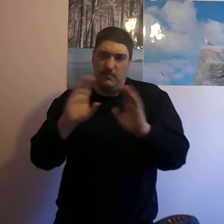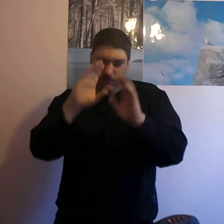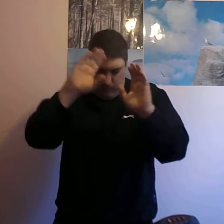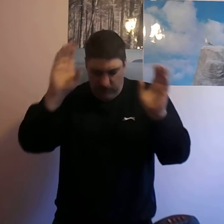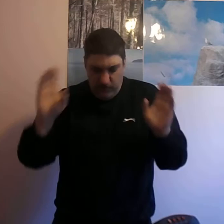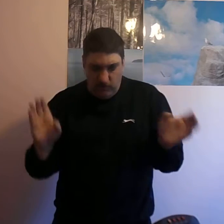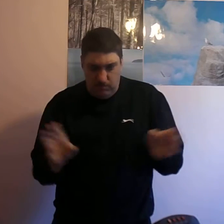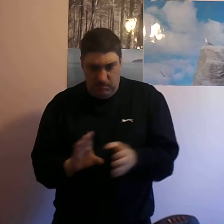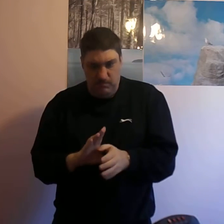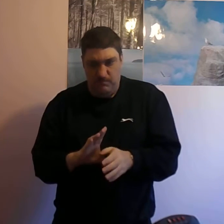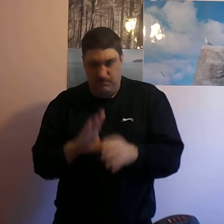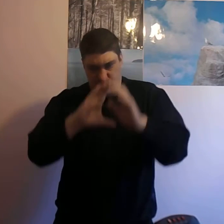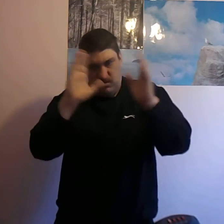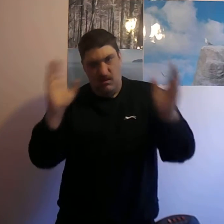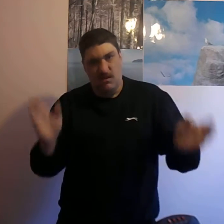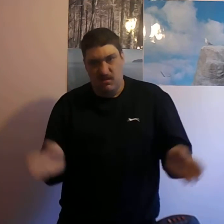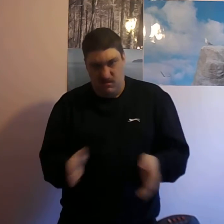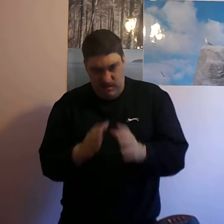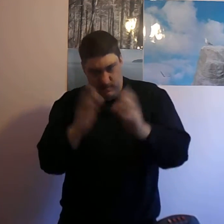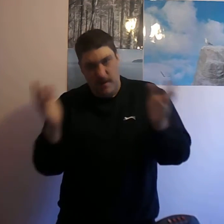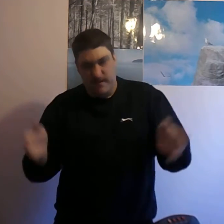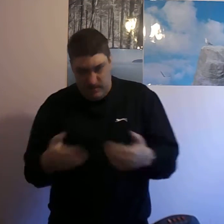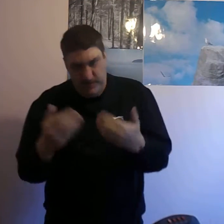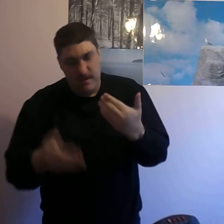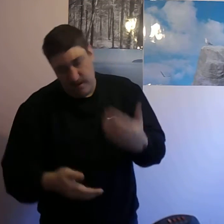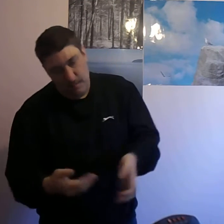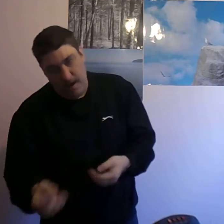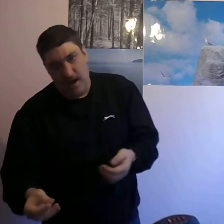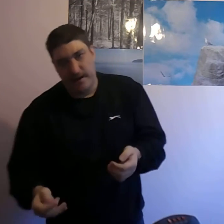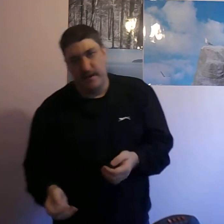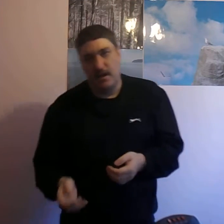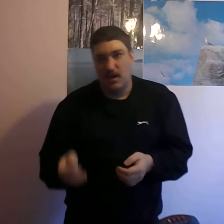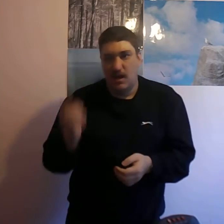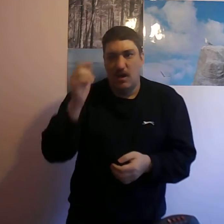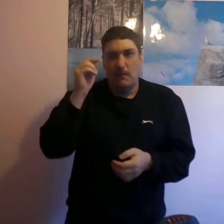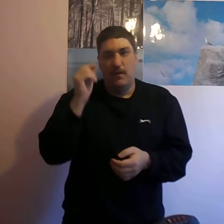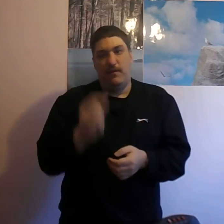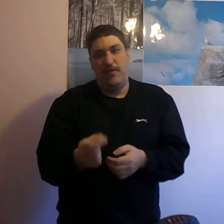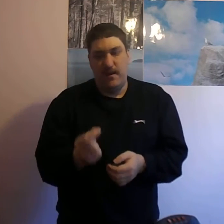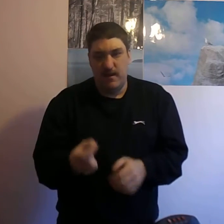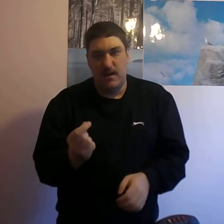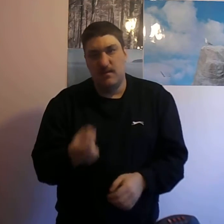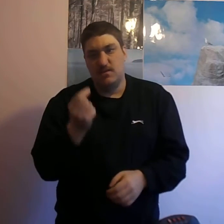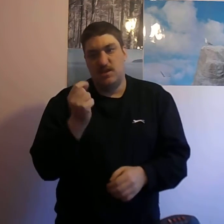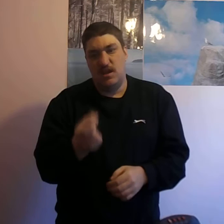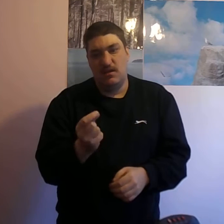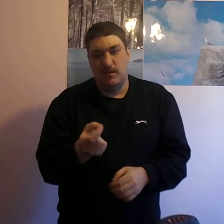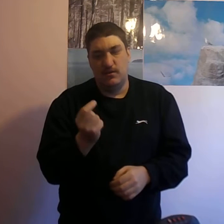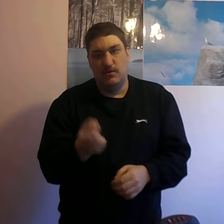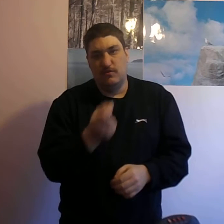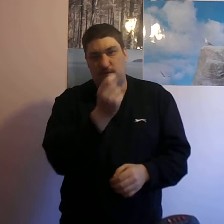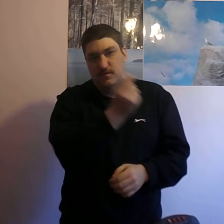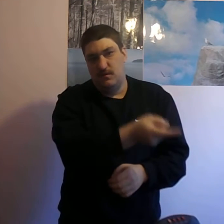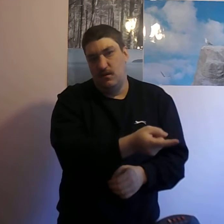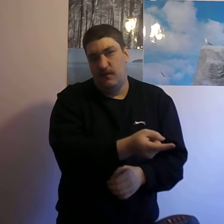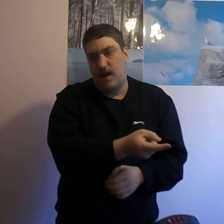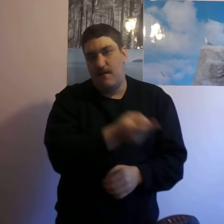the full conspiracy theories behind it. But the theory is that she is the daughter of